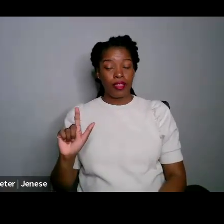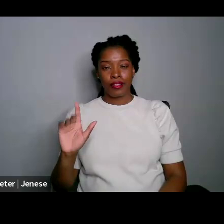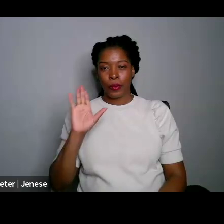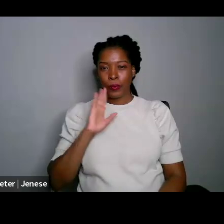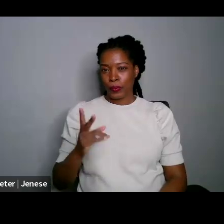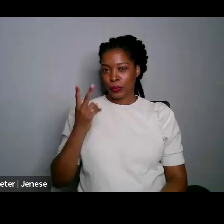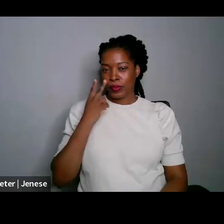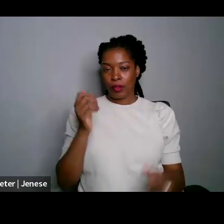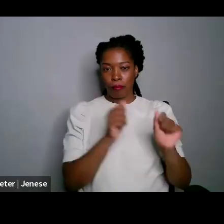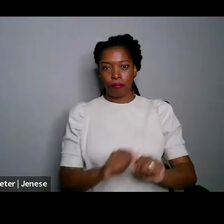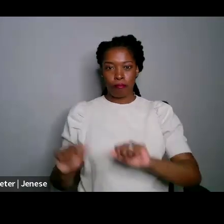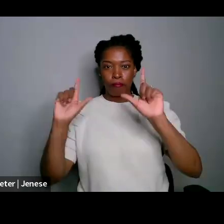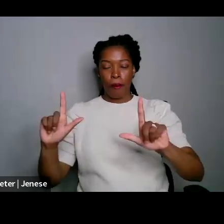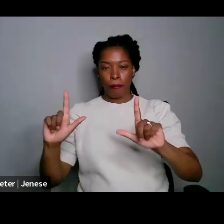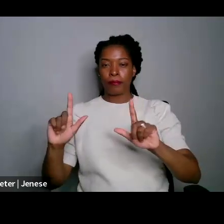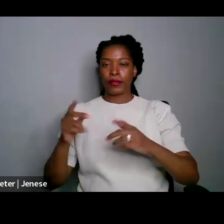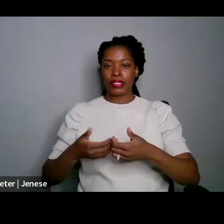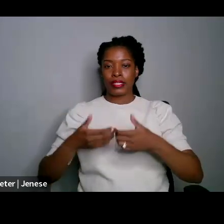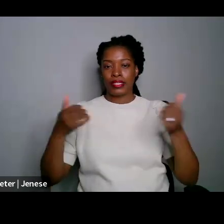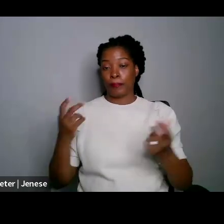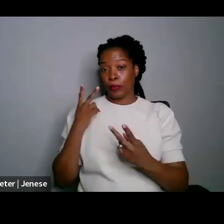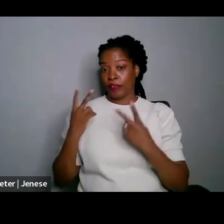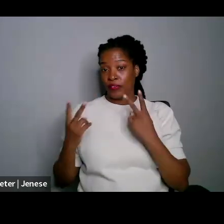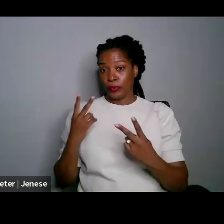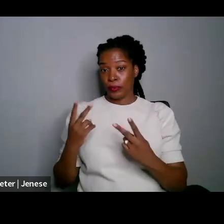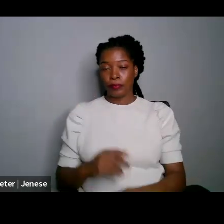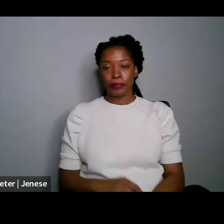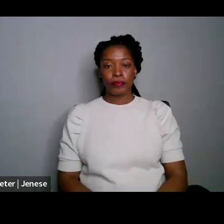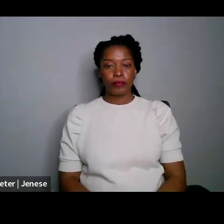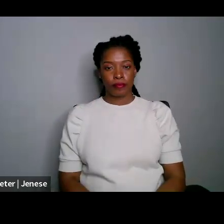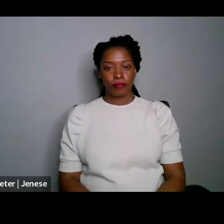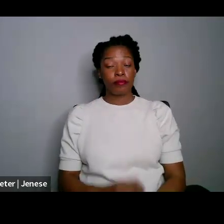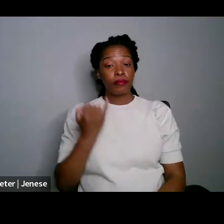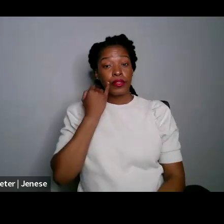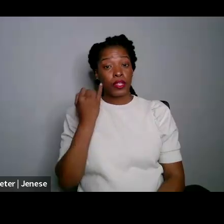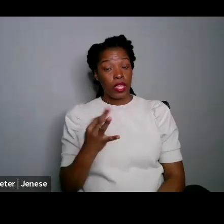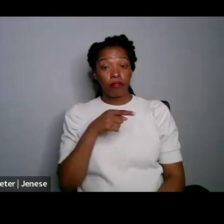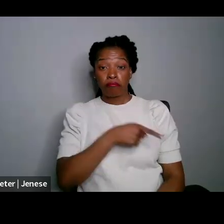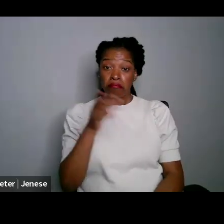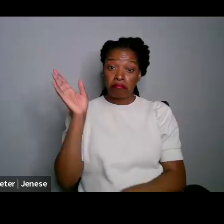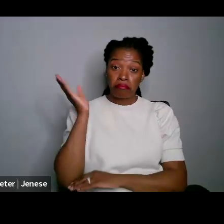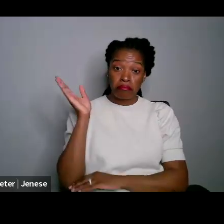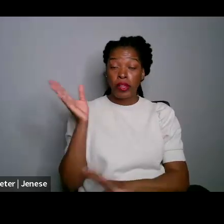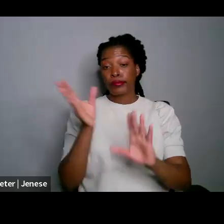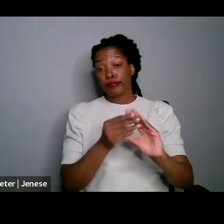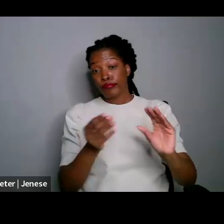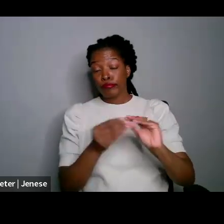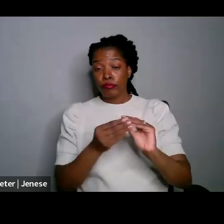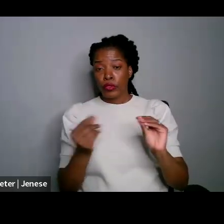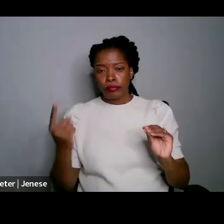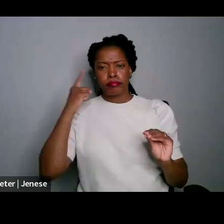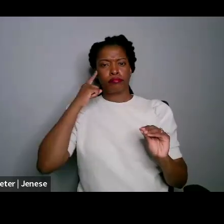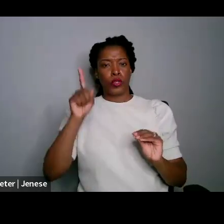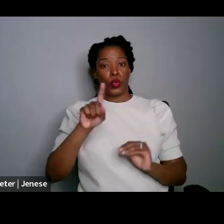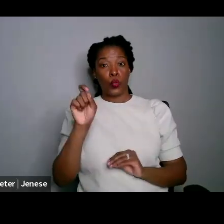ASL view there. If you have questions for the presenters during the session, please put them in the Q&A box.